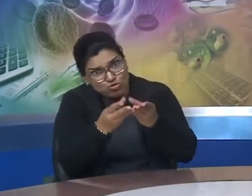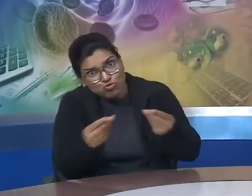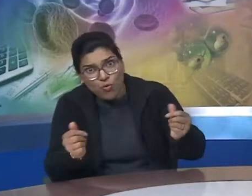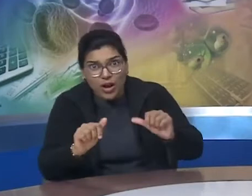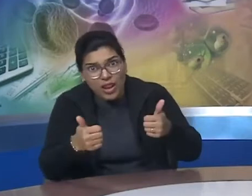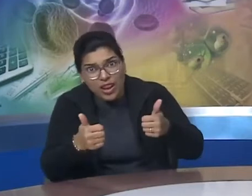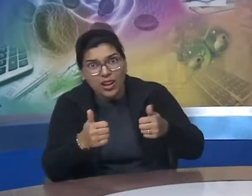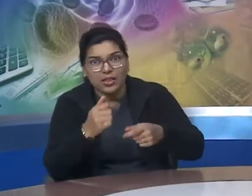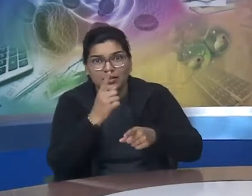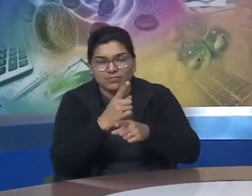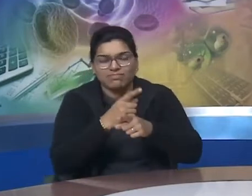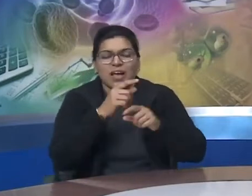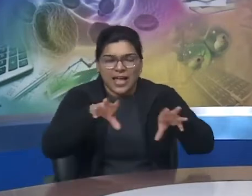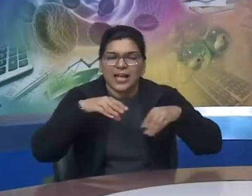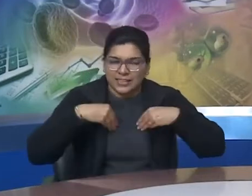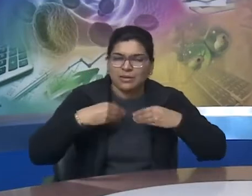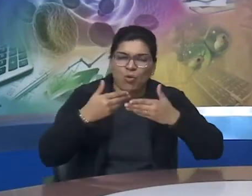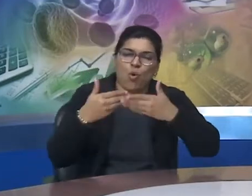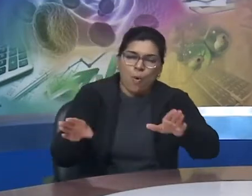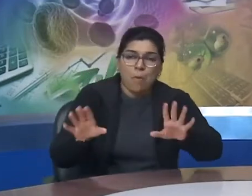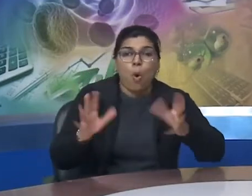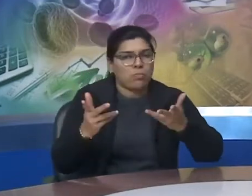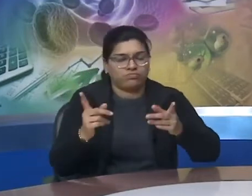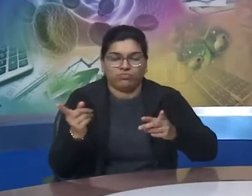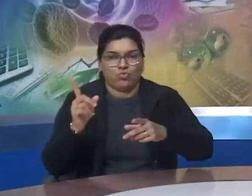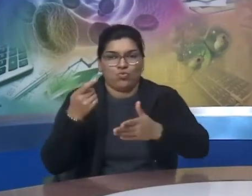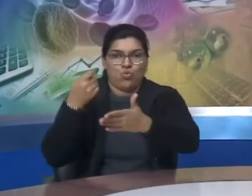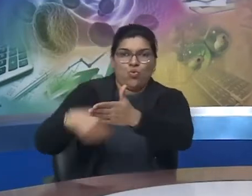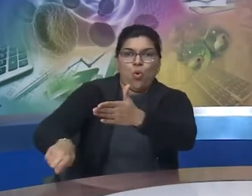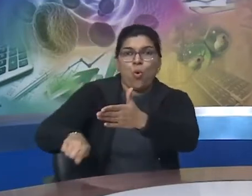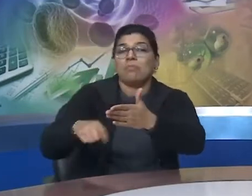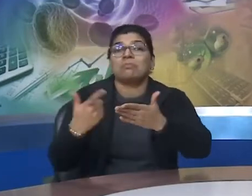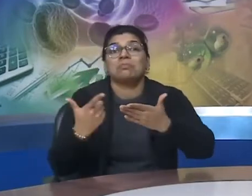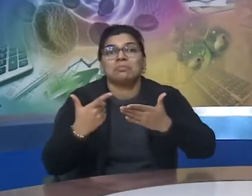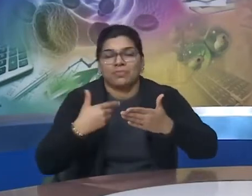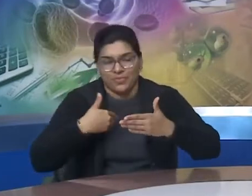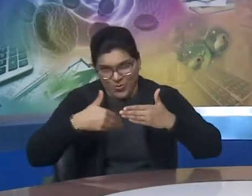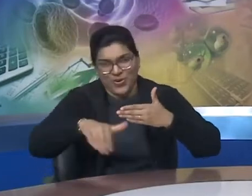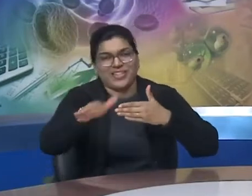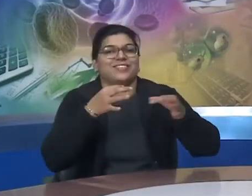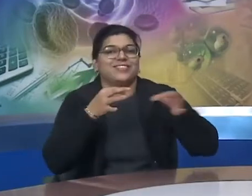did next to solve the problem.